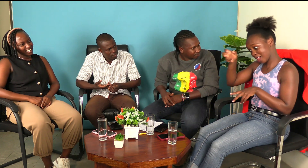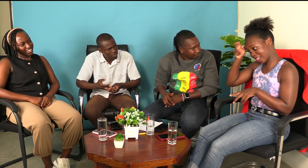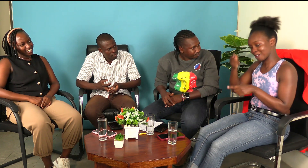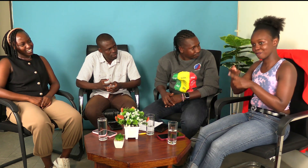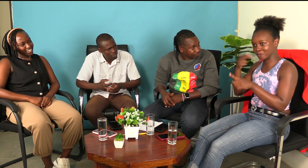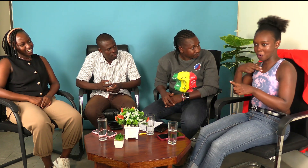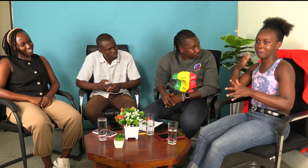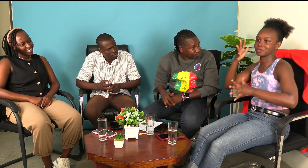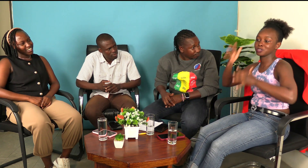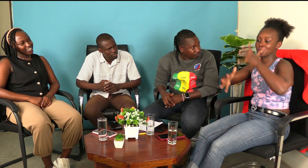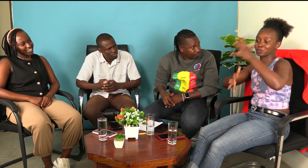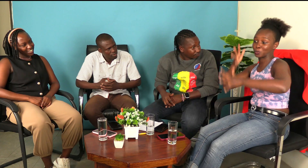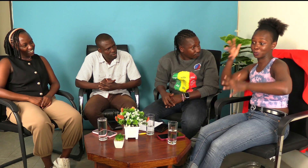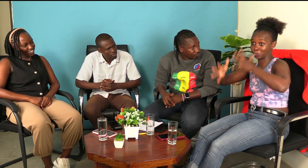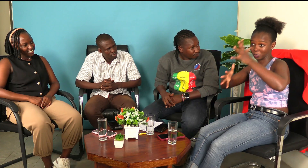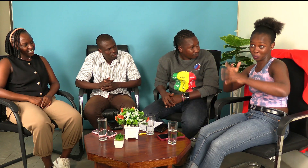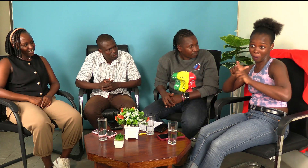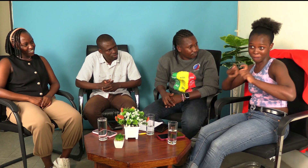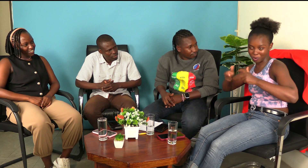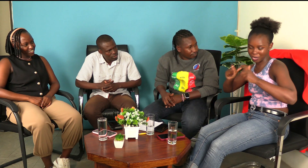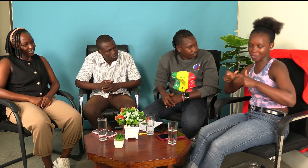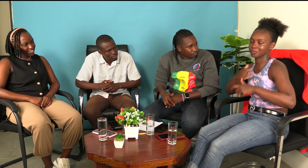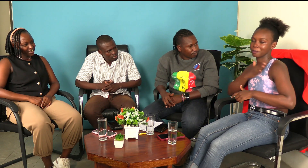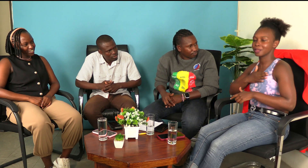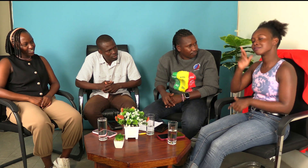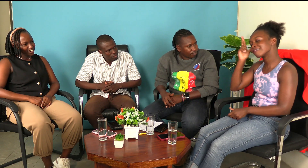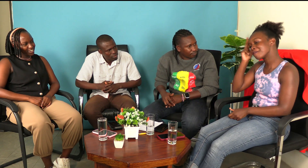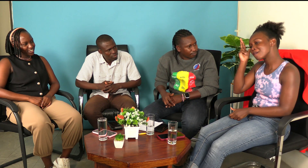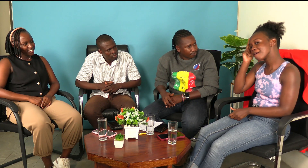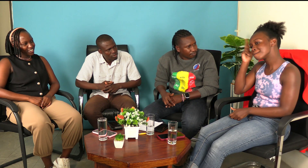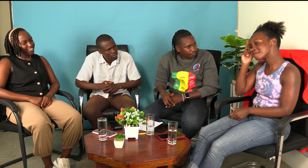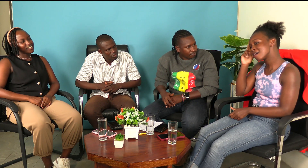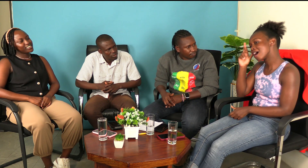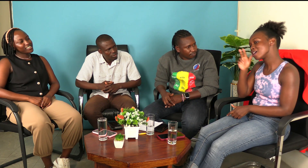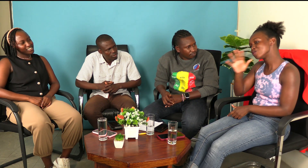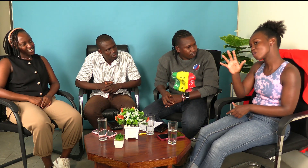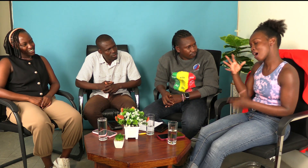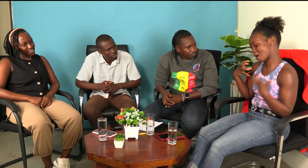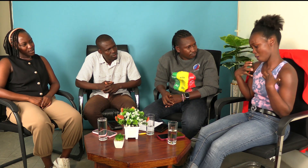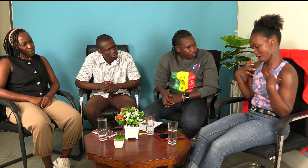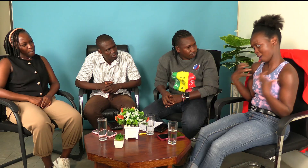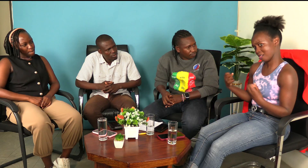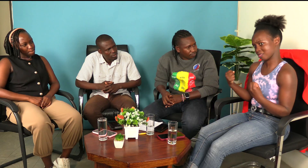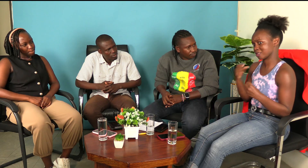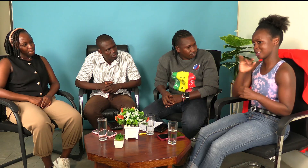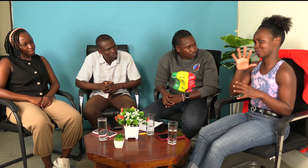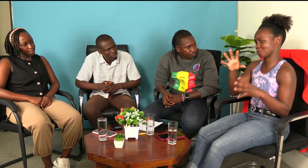Yeah. We have learned a lot from Hands on Talk. But remember, your